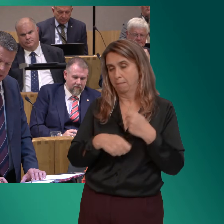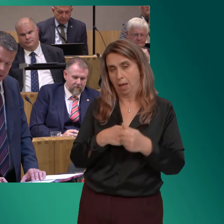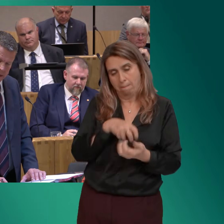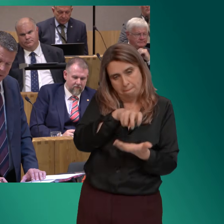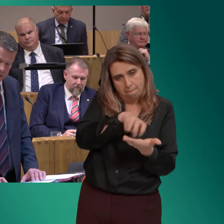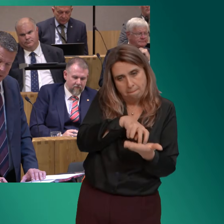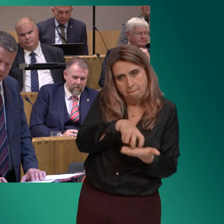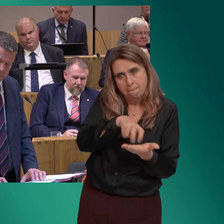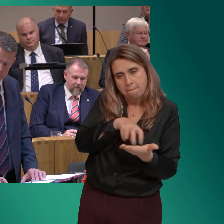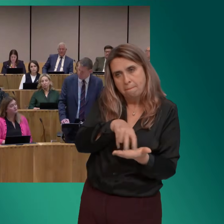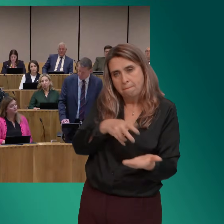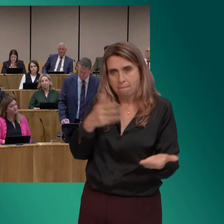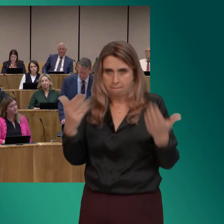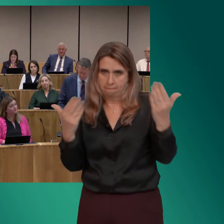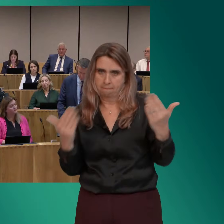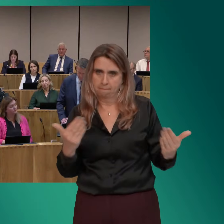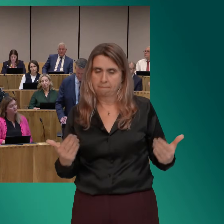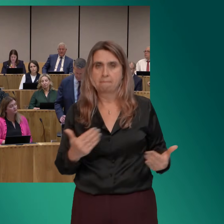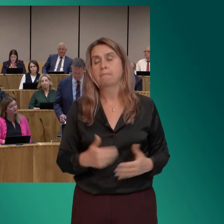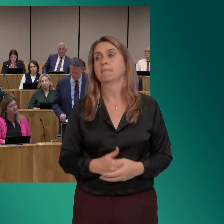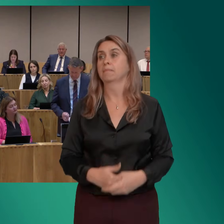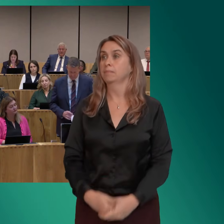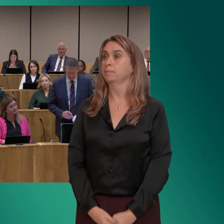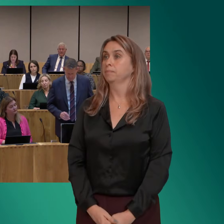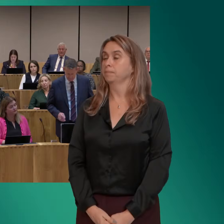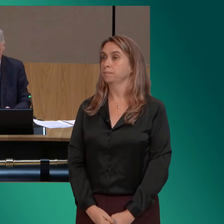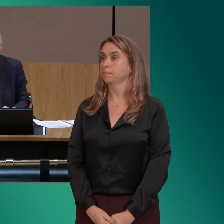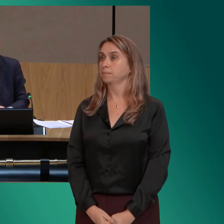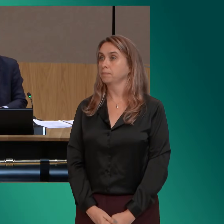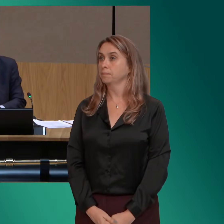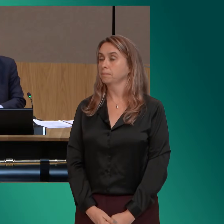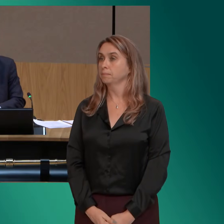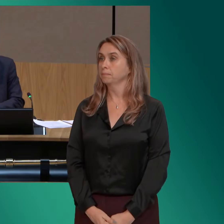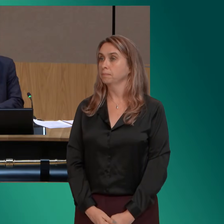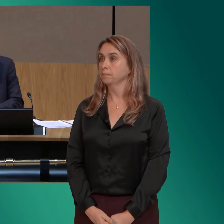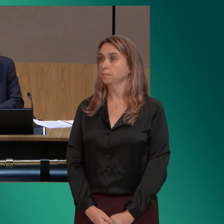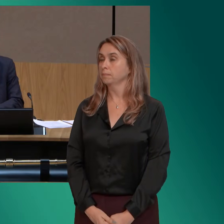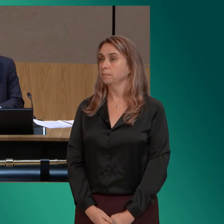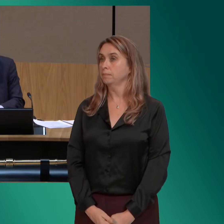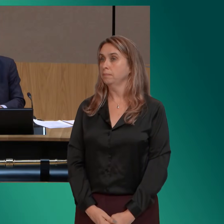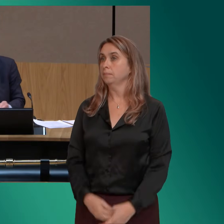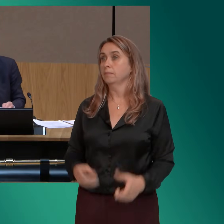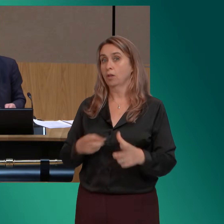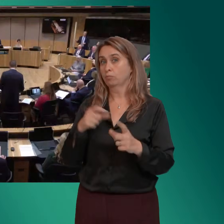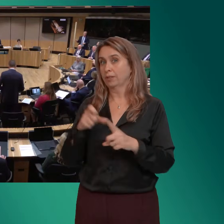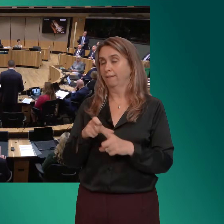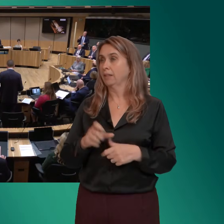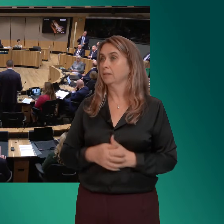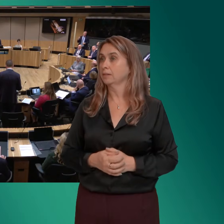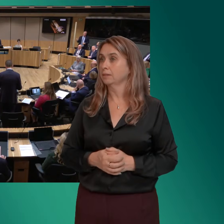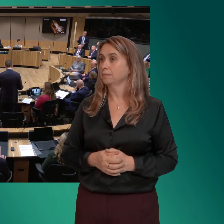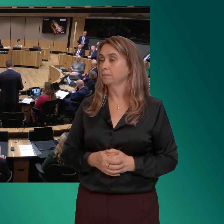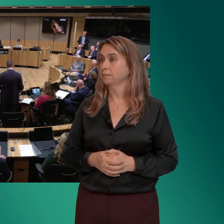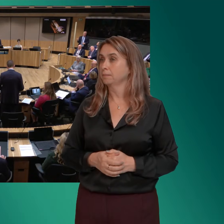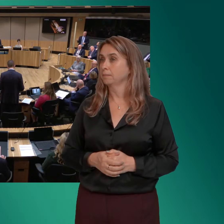progress against that stated aim. R.T. Davis. Thank you, First Minister. First Minister, for the policies of the government